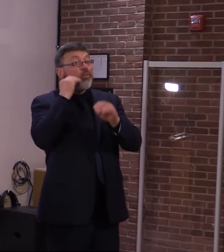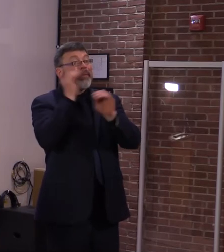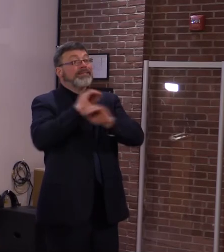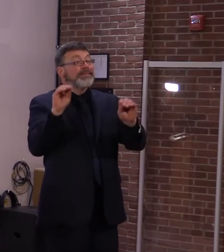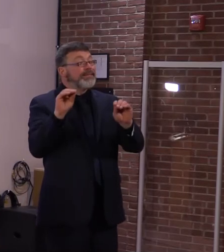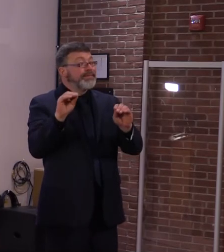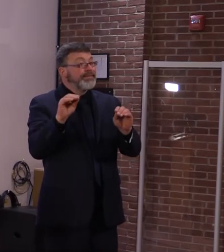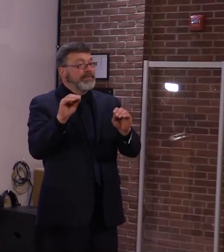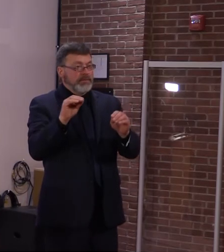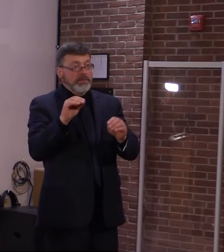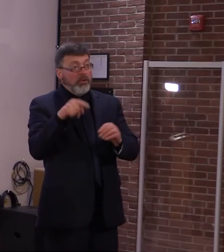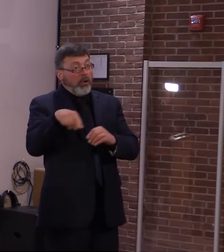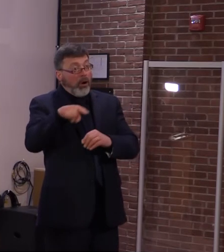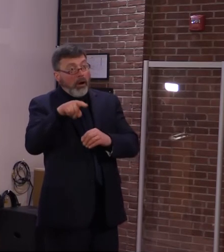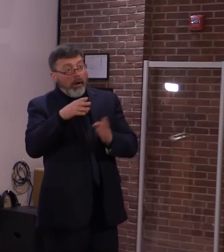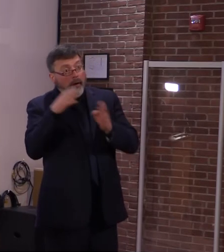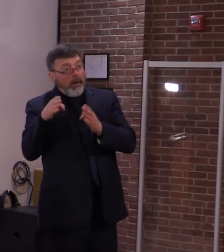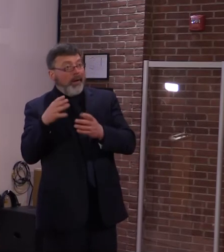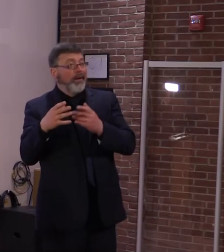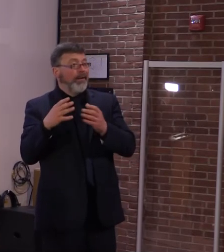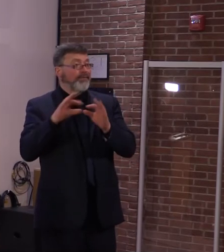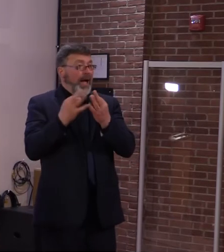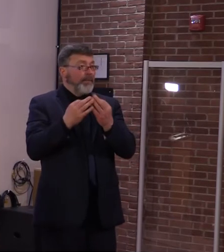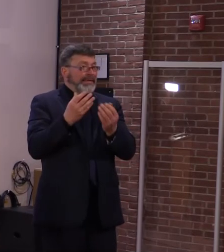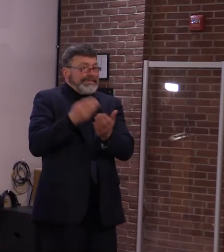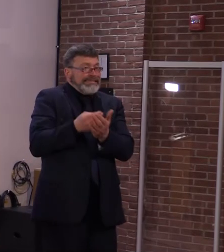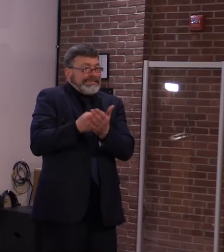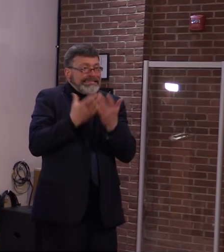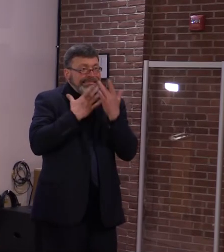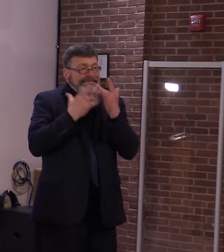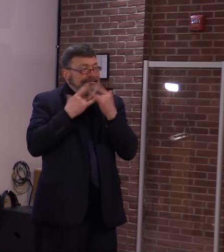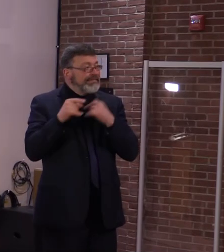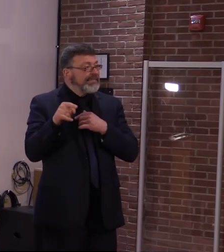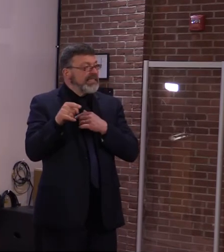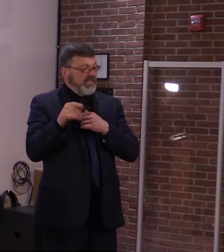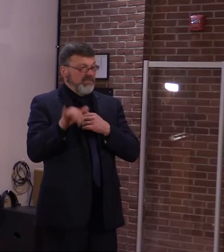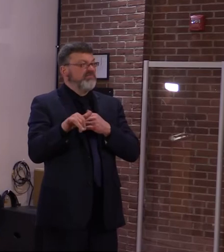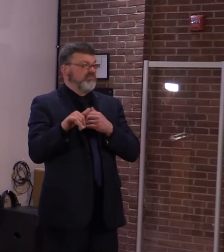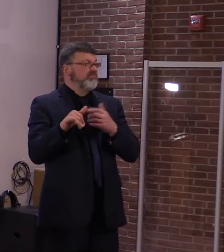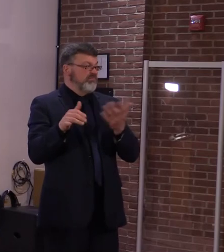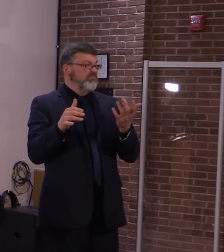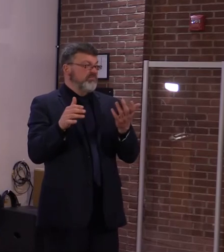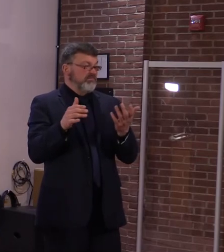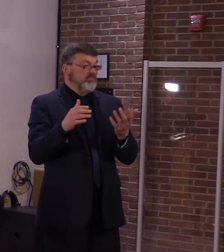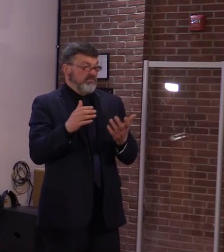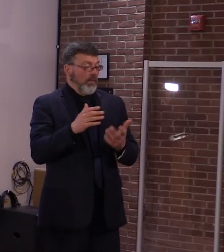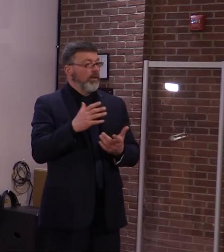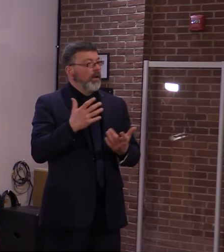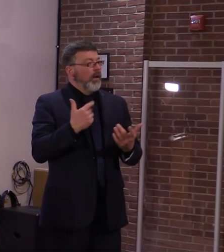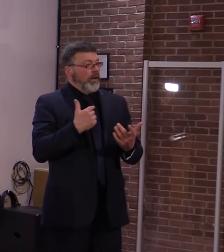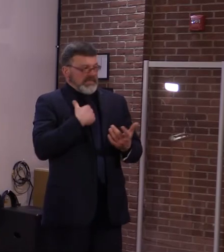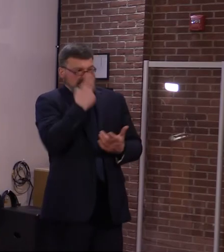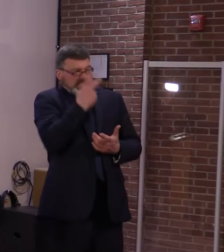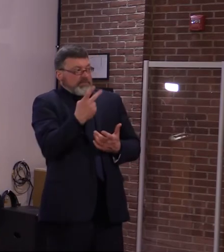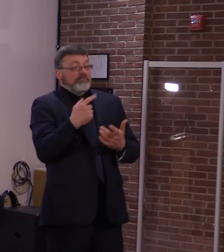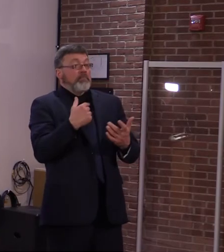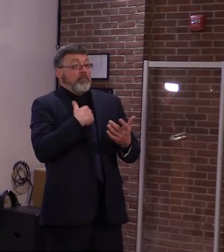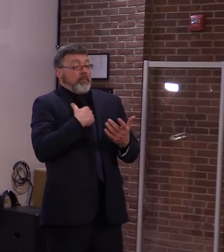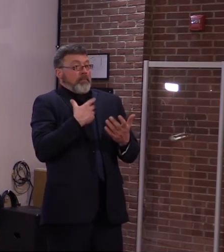spending provisions within the $1 billion that we are advocating with the legislature on